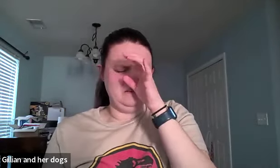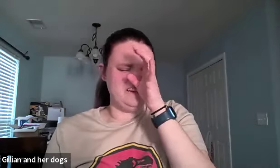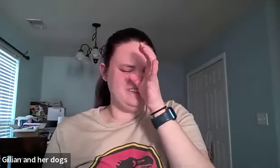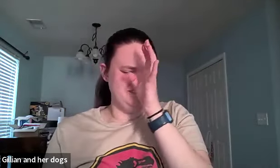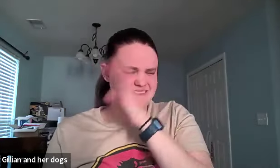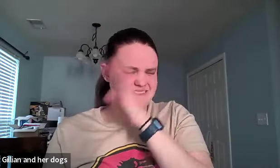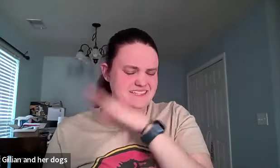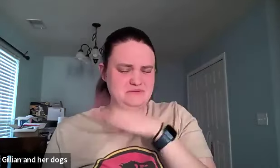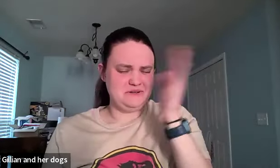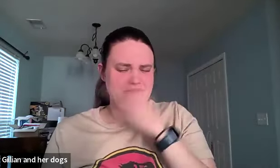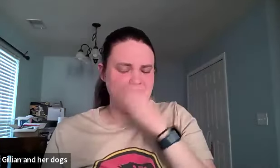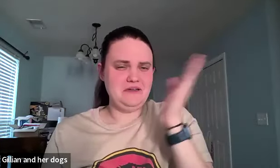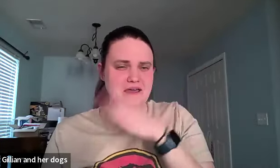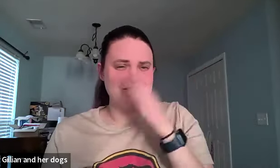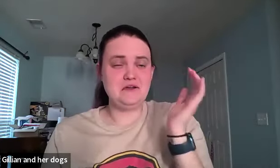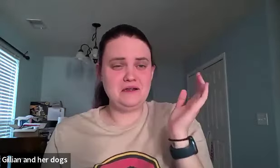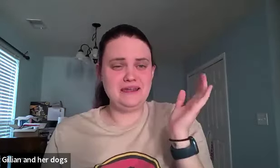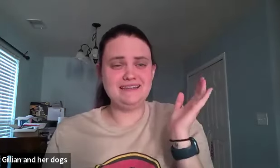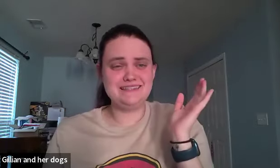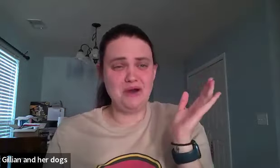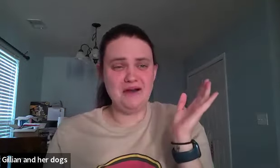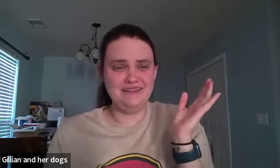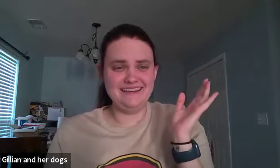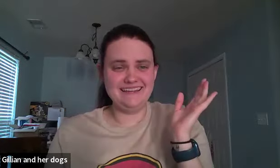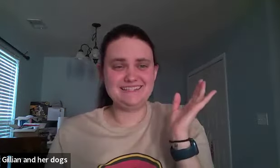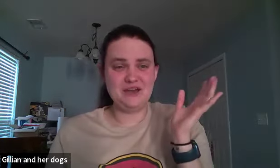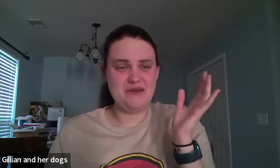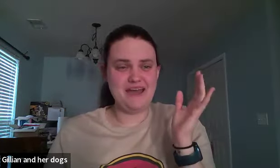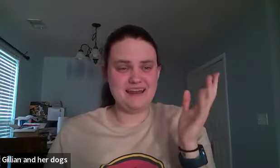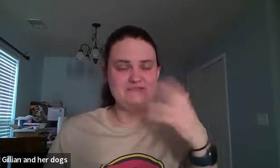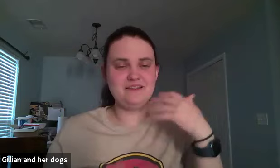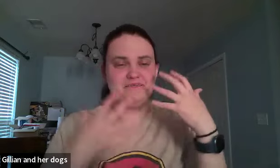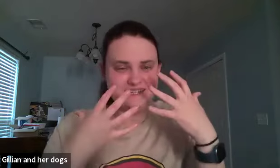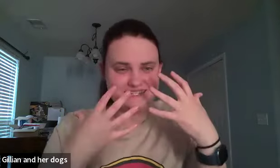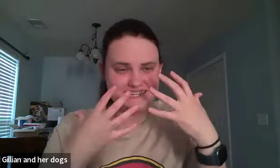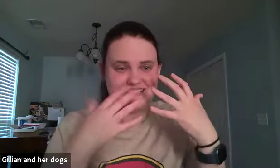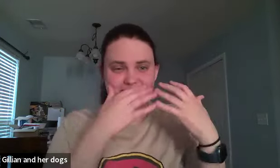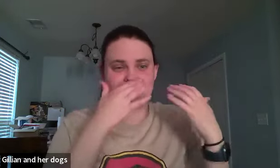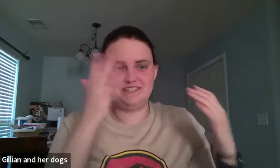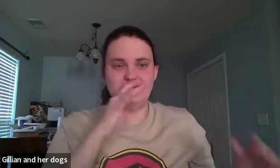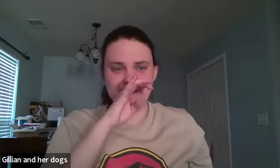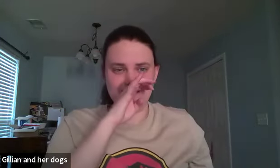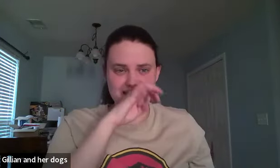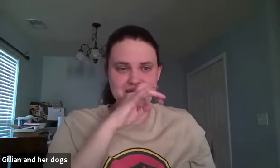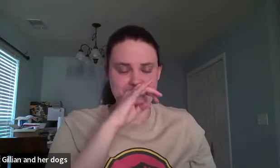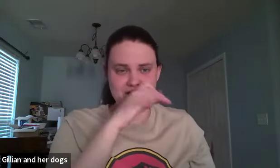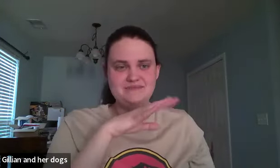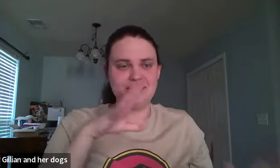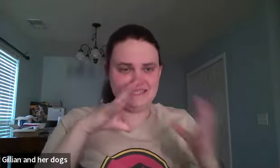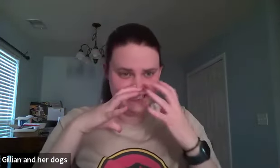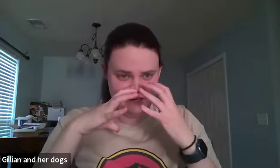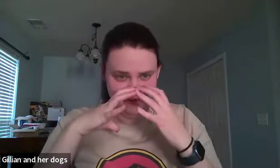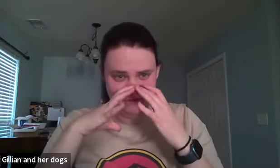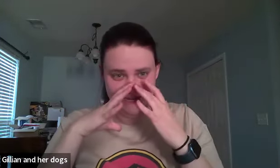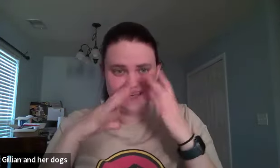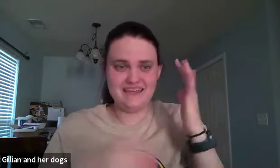Oh no, it didn't work. Okay, sorry. It's the pollen. It's so bad. I feel like I'm gonna sneeze, and if I don't, it like makes me like sit here for a minute,